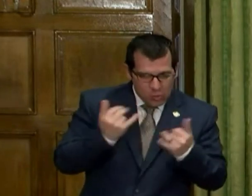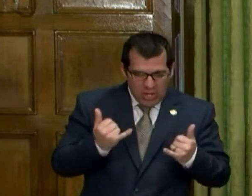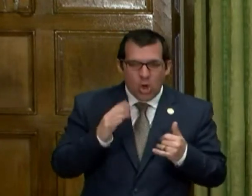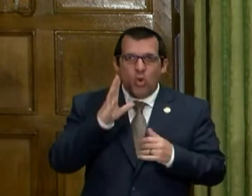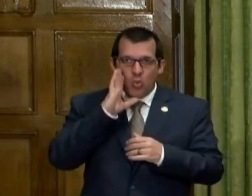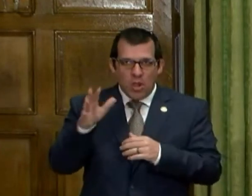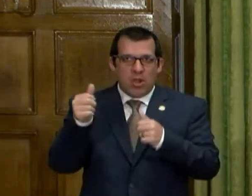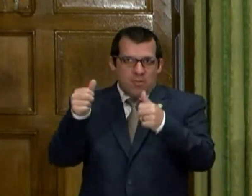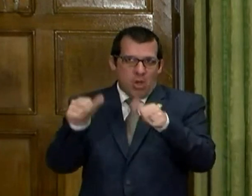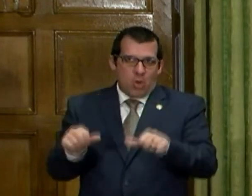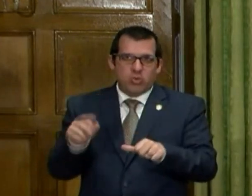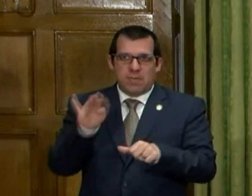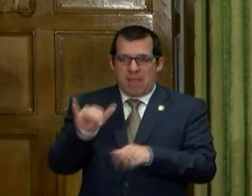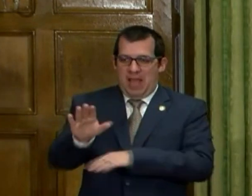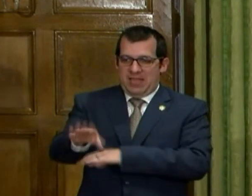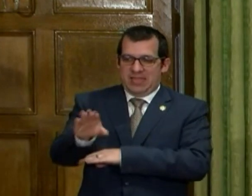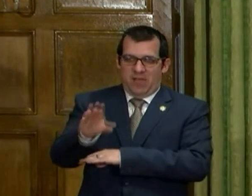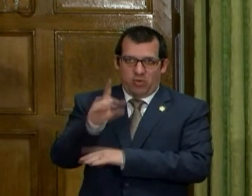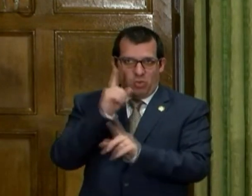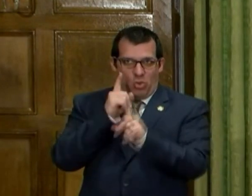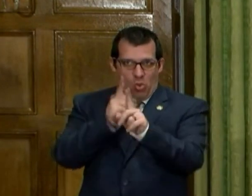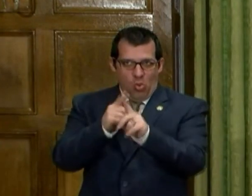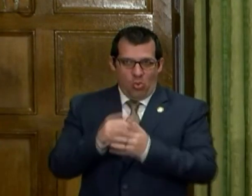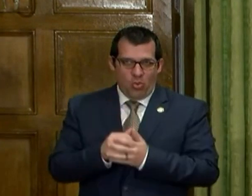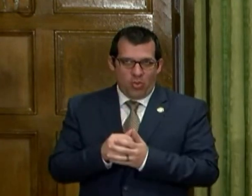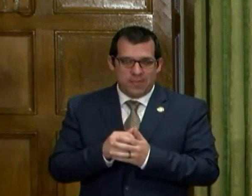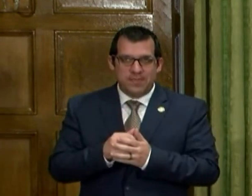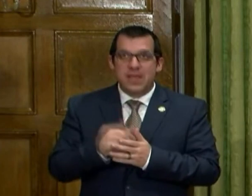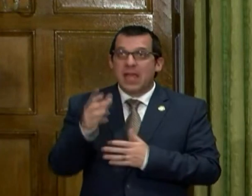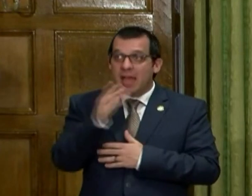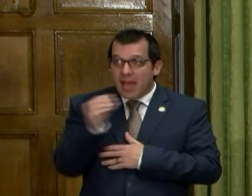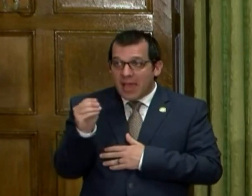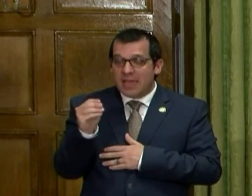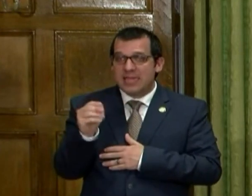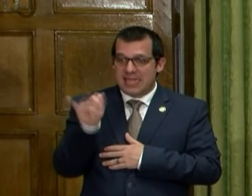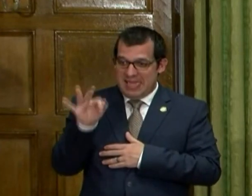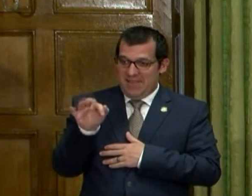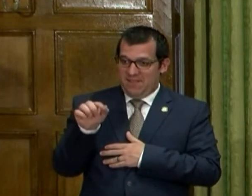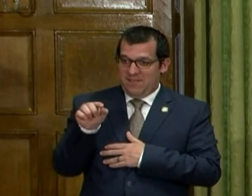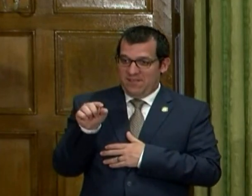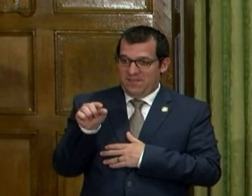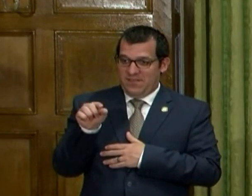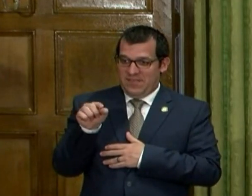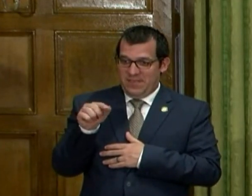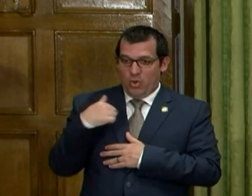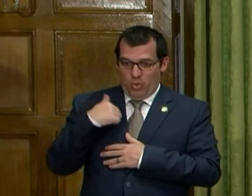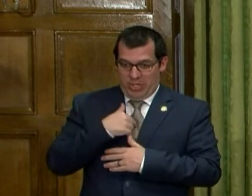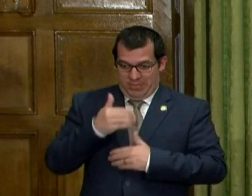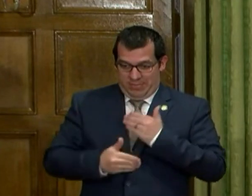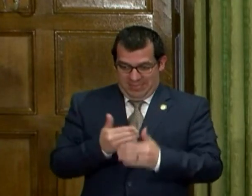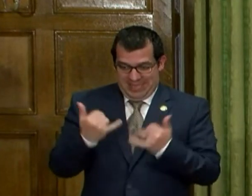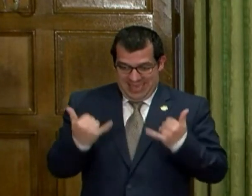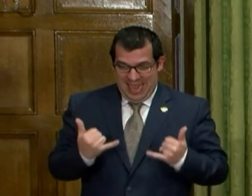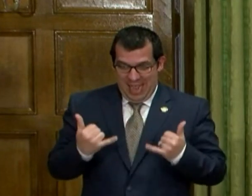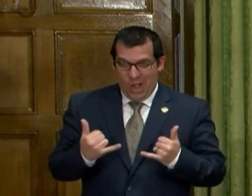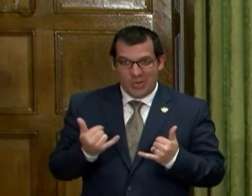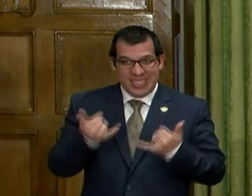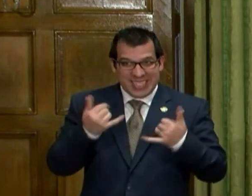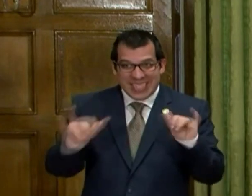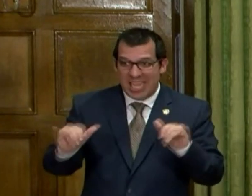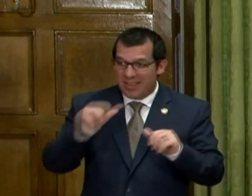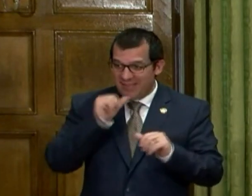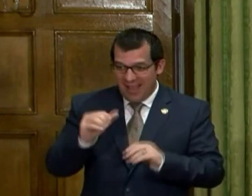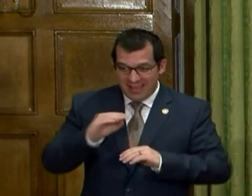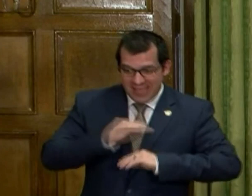should have it up there by this afternoon. And if these measures aren't enough to address issues